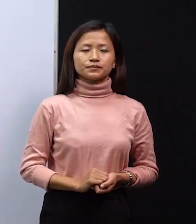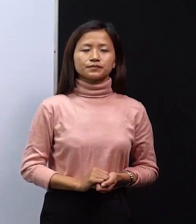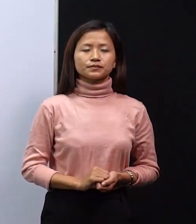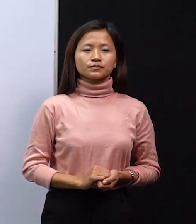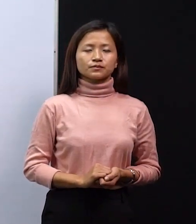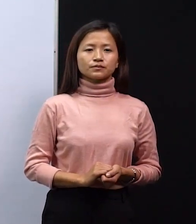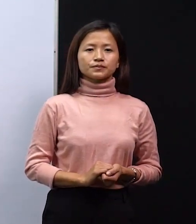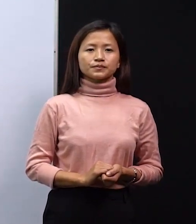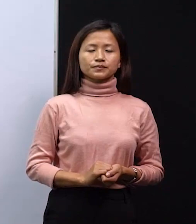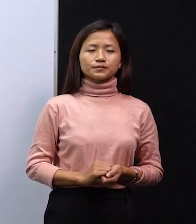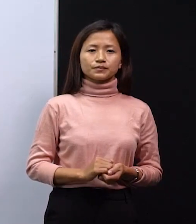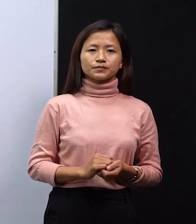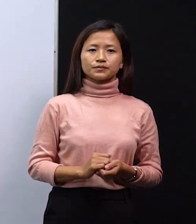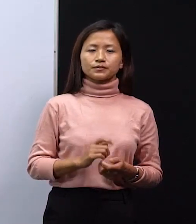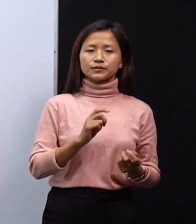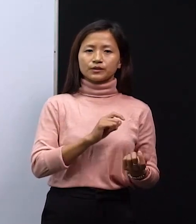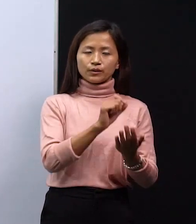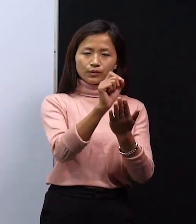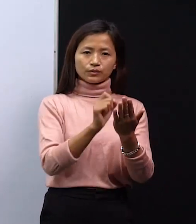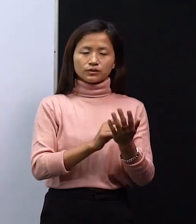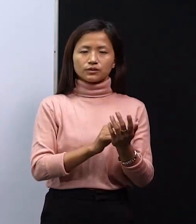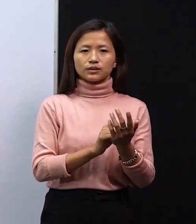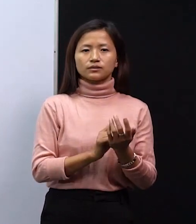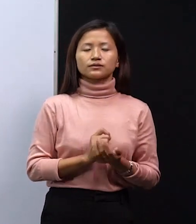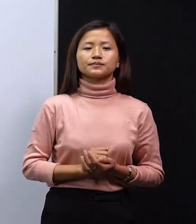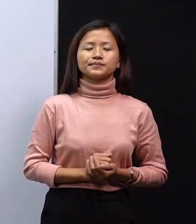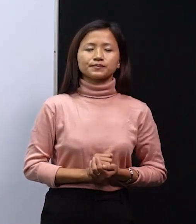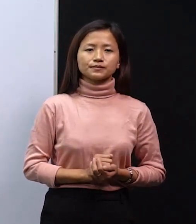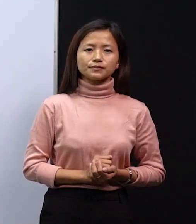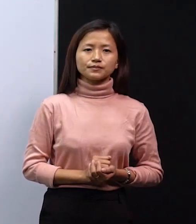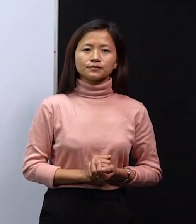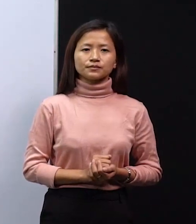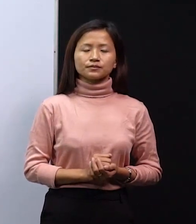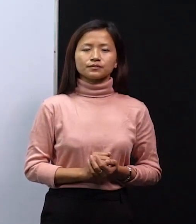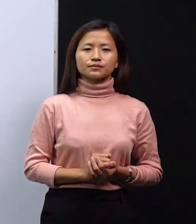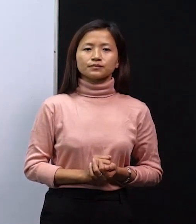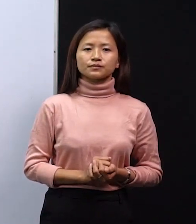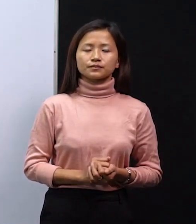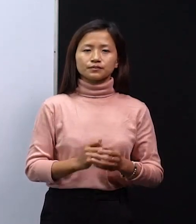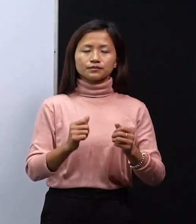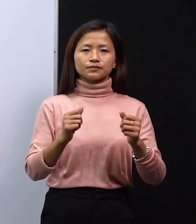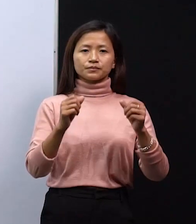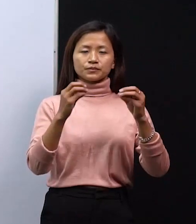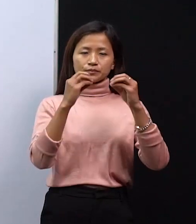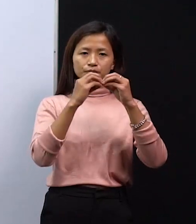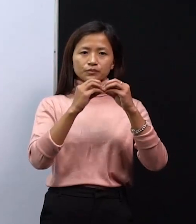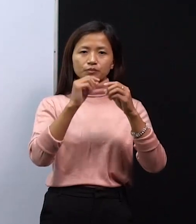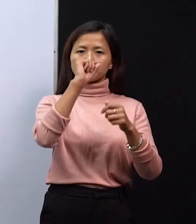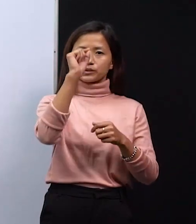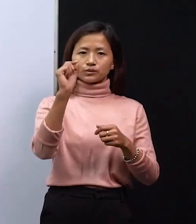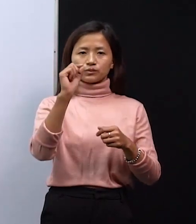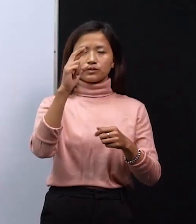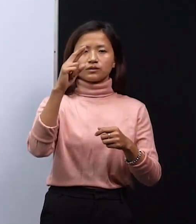square. So this will be written as, sorry, in place of a, you will write b